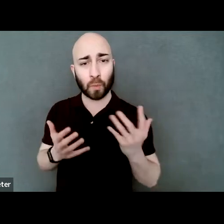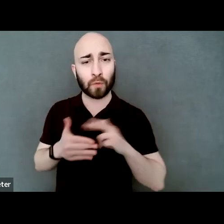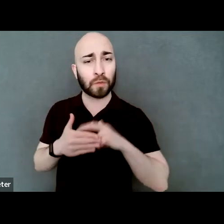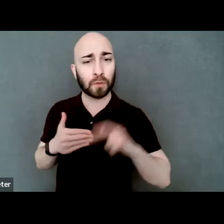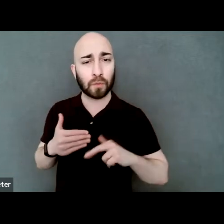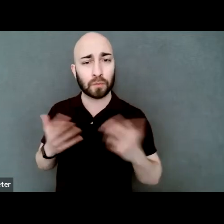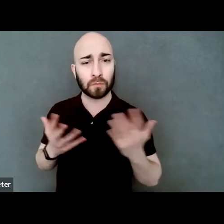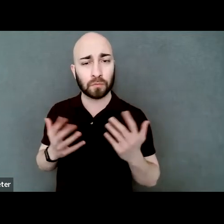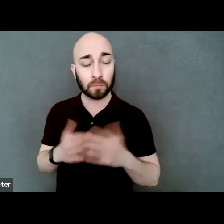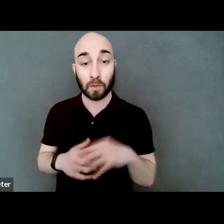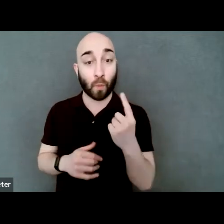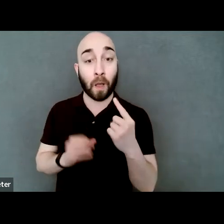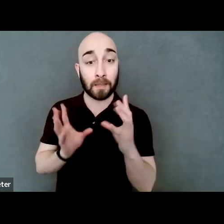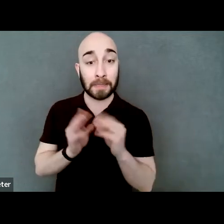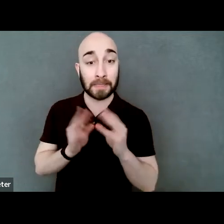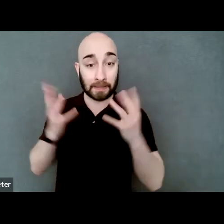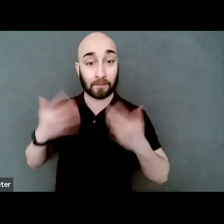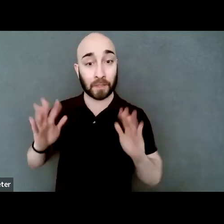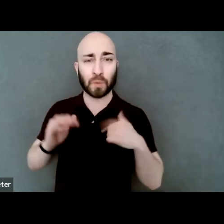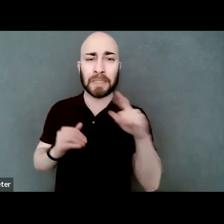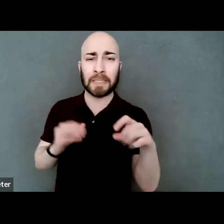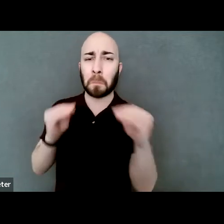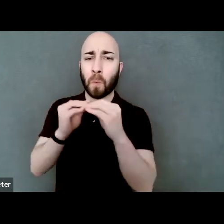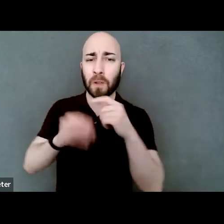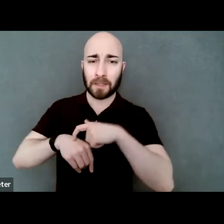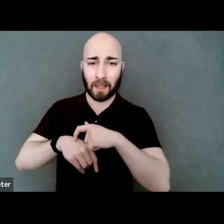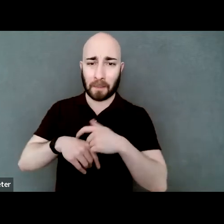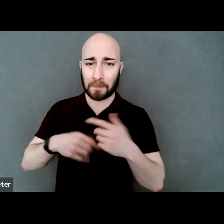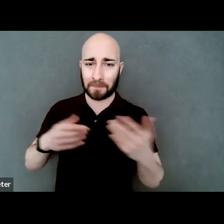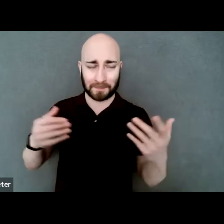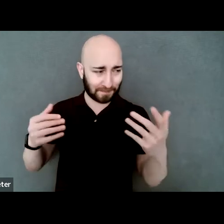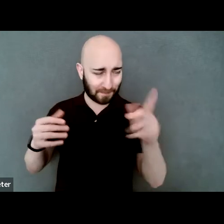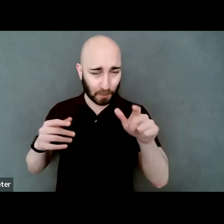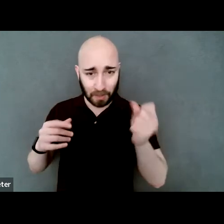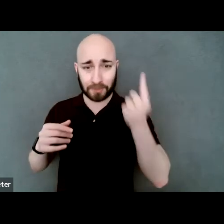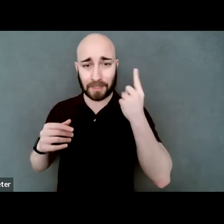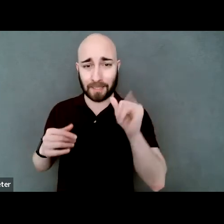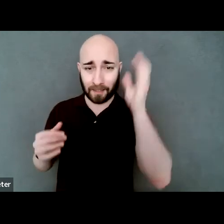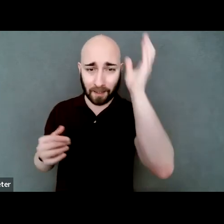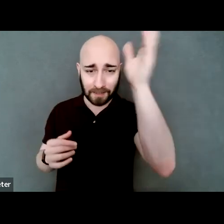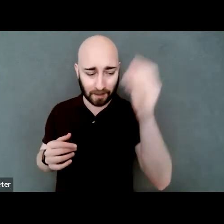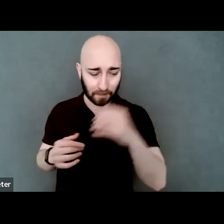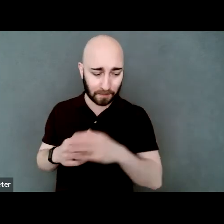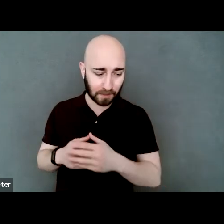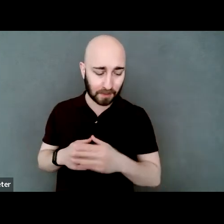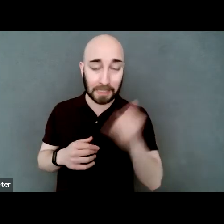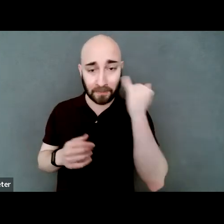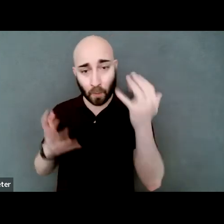and after one meeting, we're like, well, we need a little bit more time to grapple with this. Because if we want to draft a